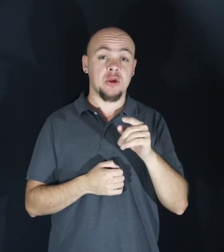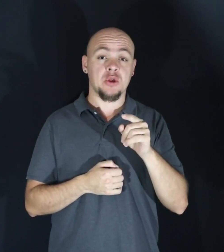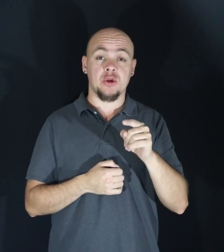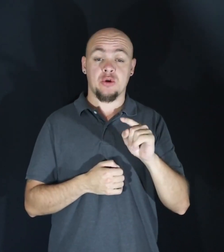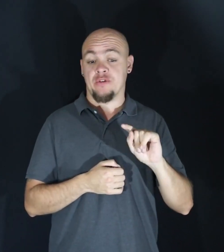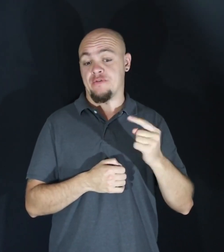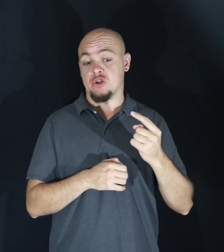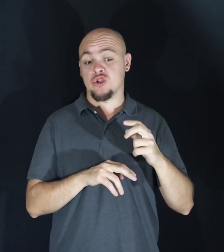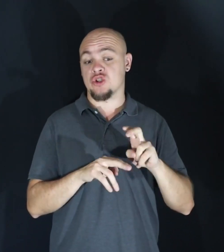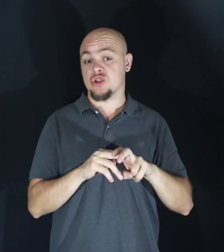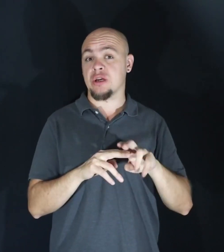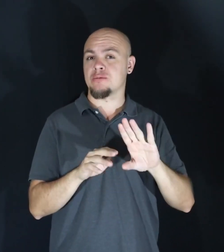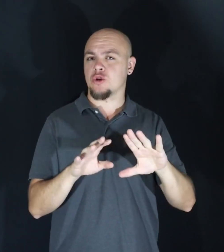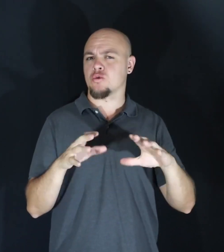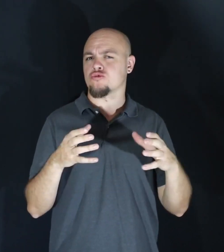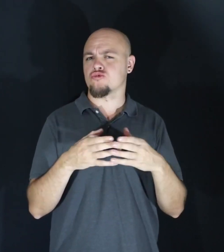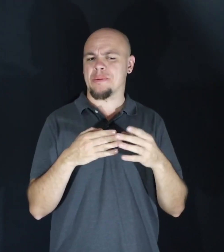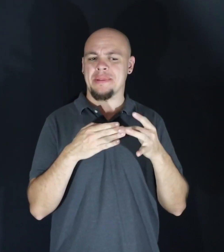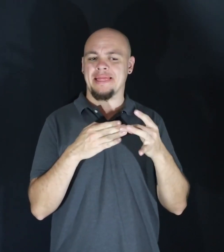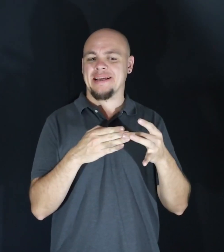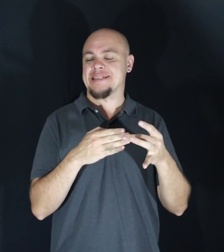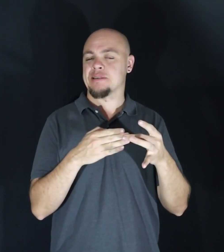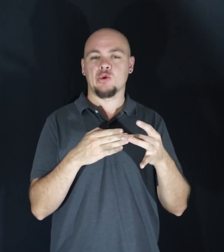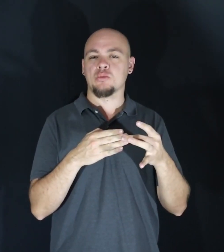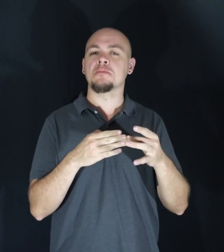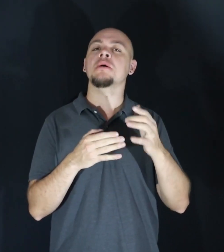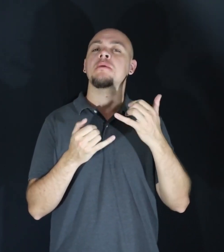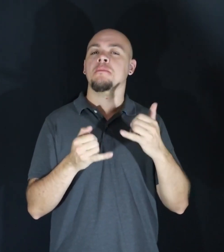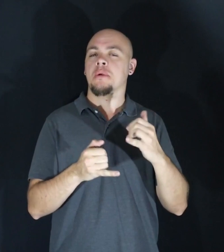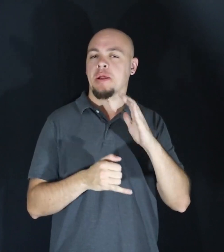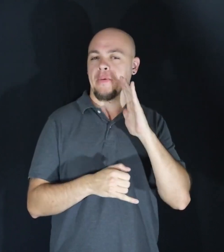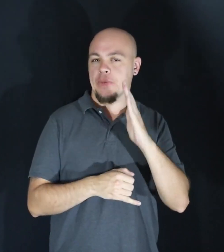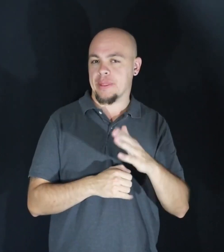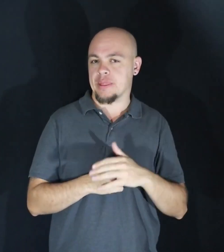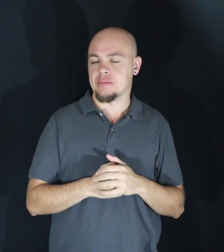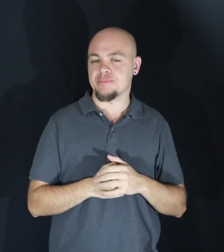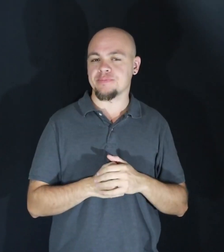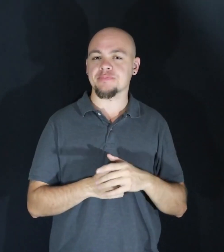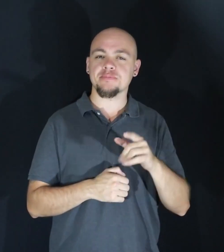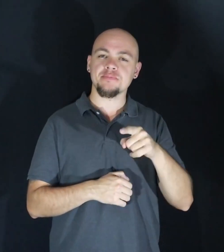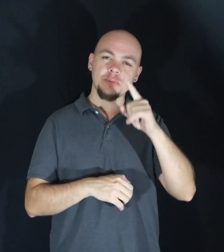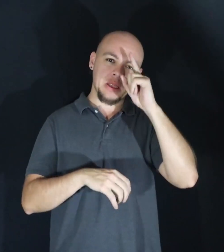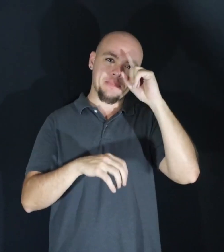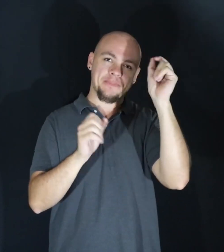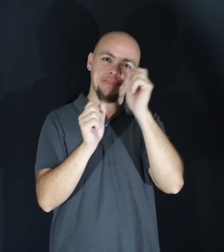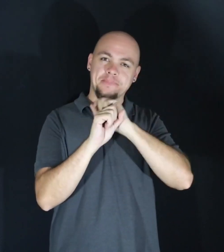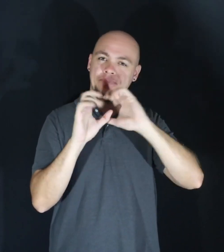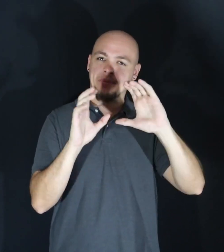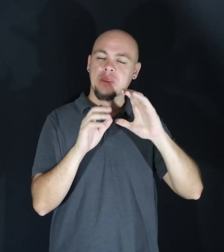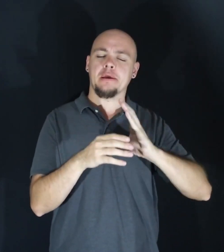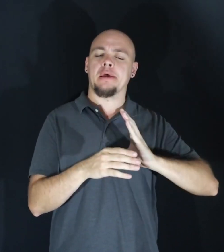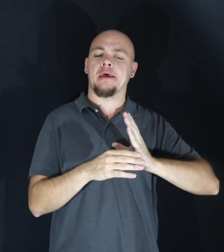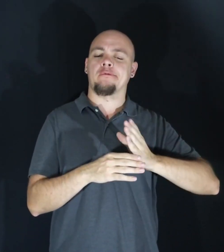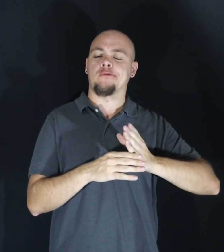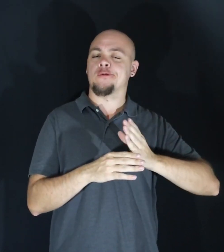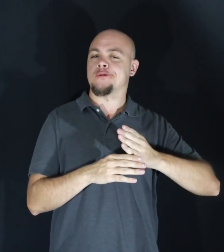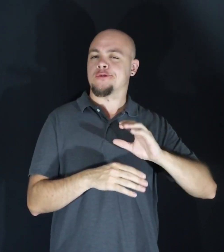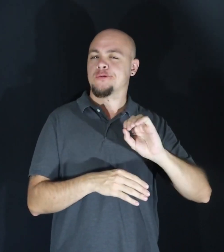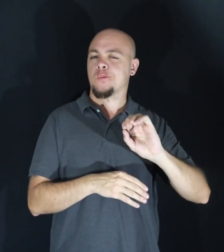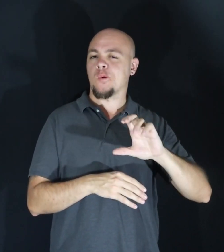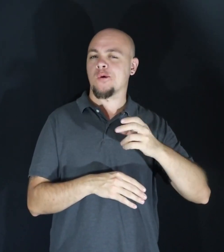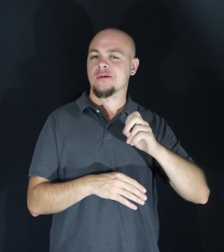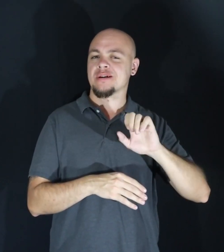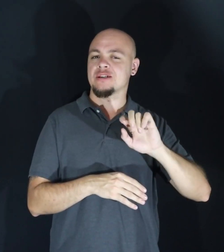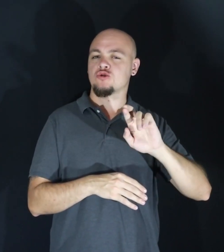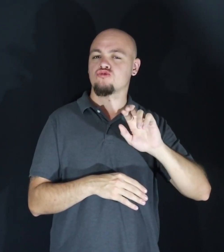first chair who leads your section, but you're gonna play. So let's imagine we're in an average size orchestra. It's about